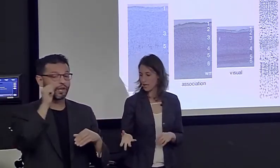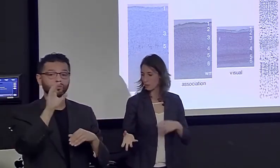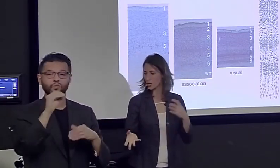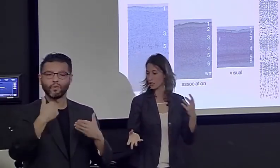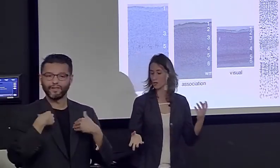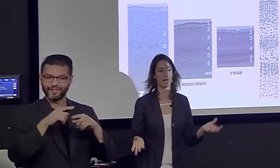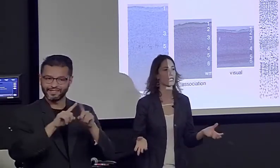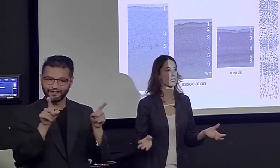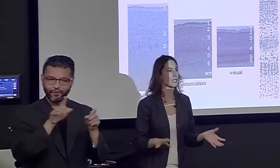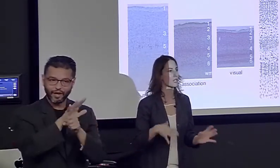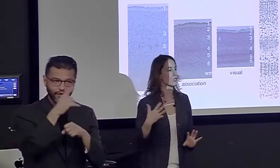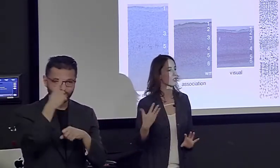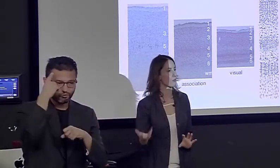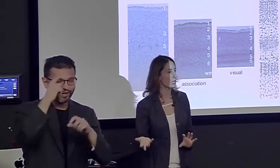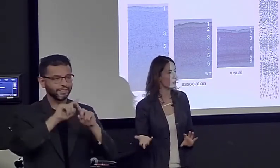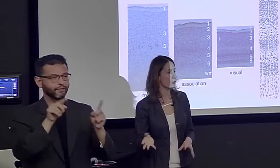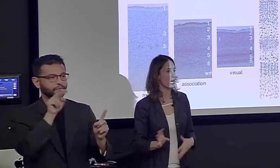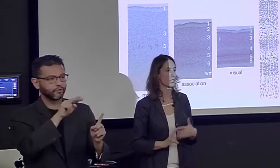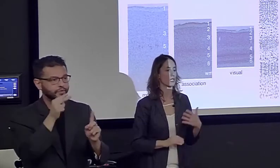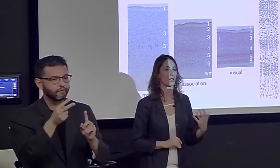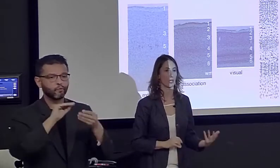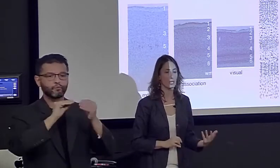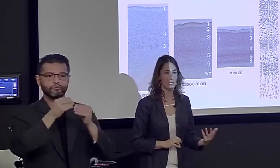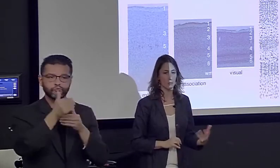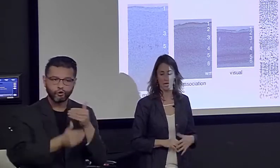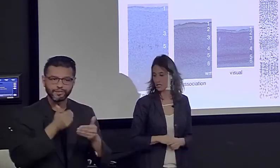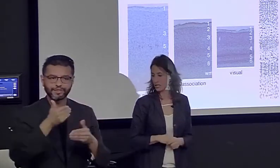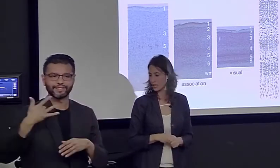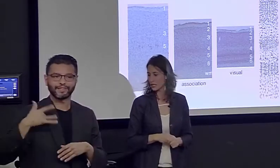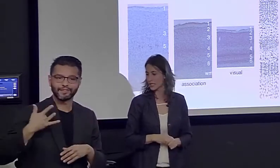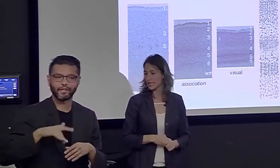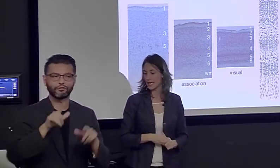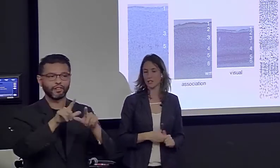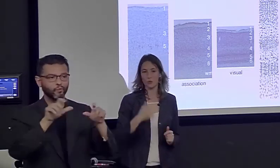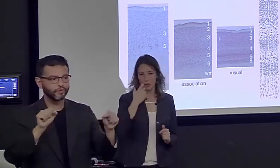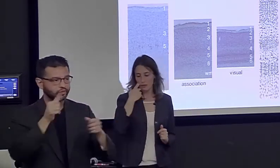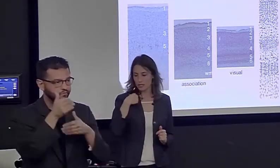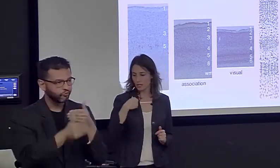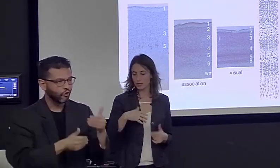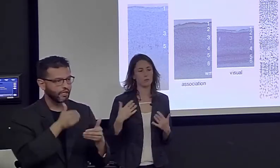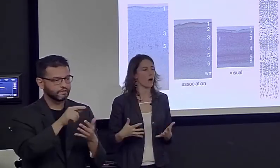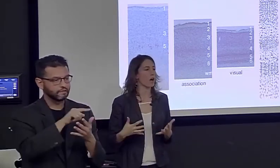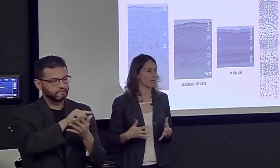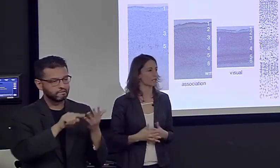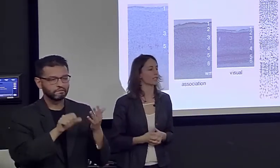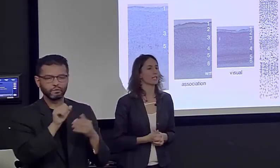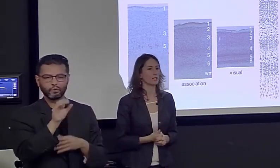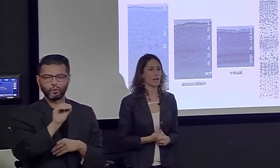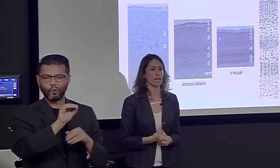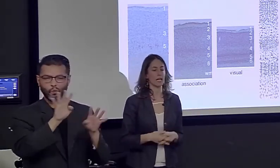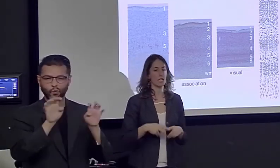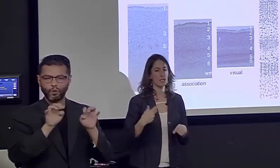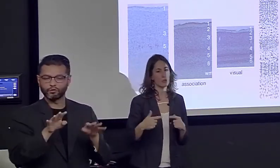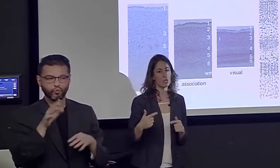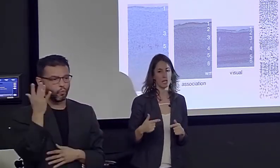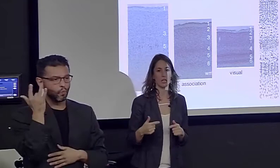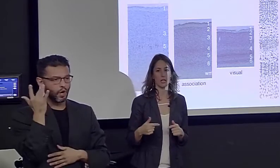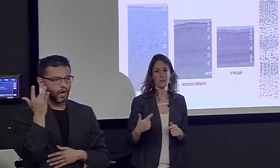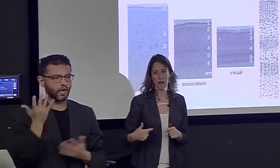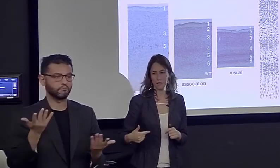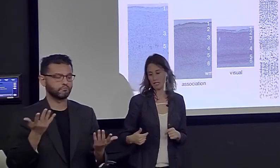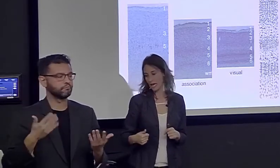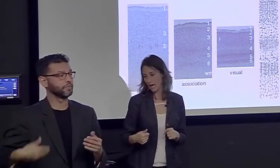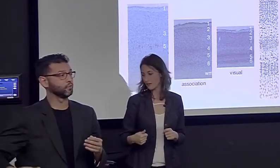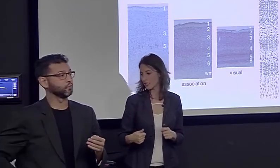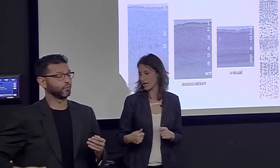visual perception, somatosensation, numerical processing, linguistic processing. And so one question is why, right? And intuition I